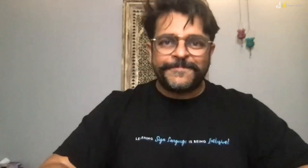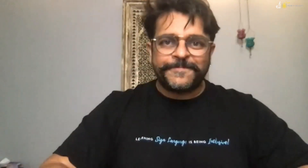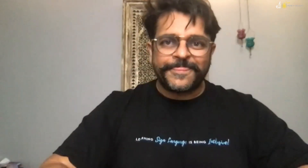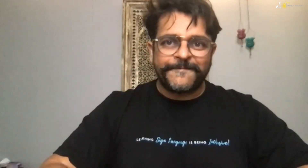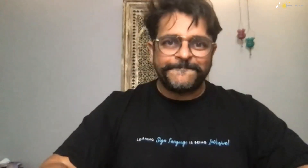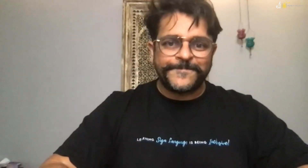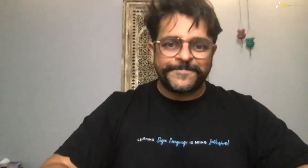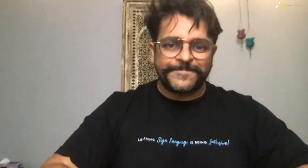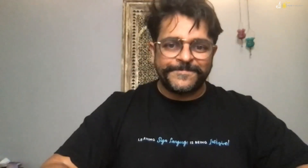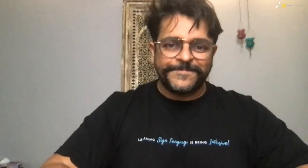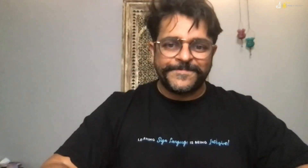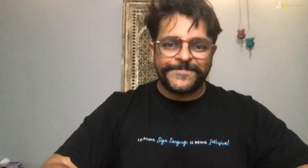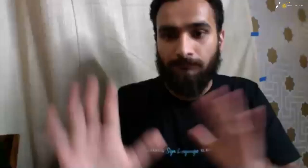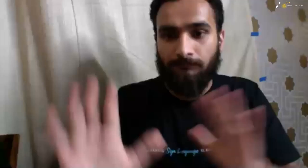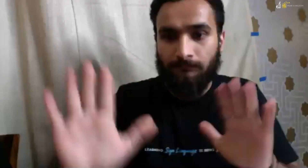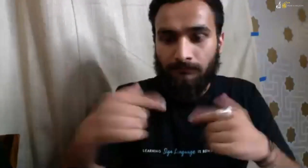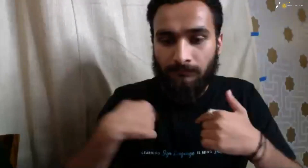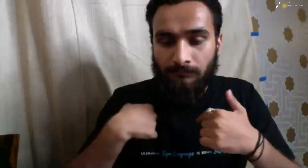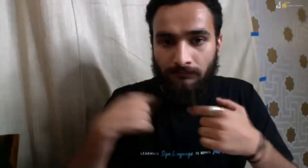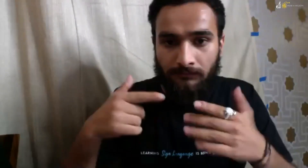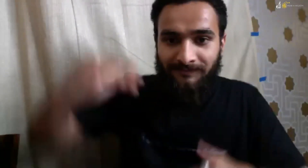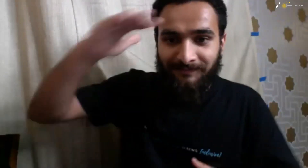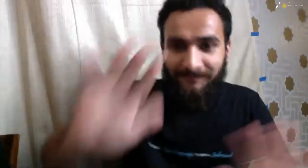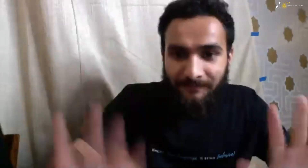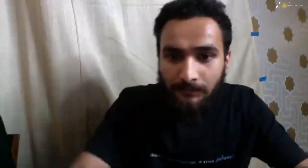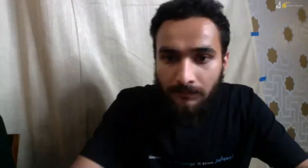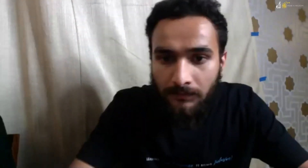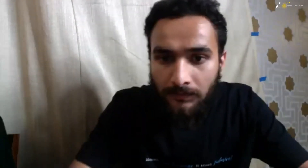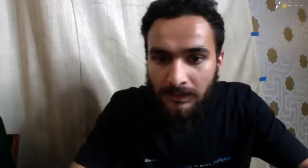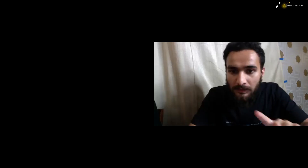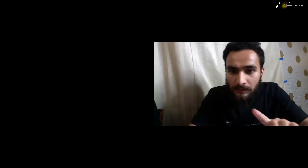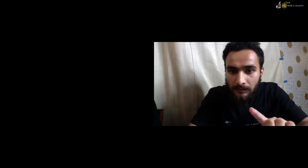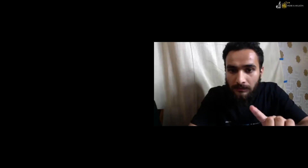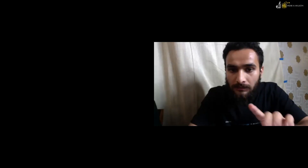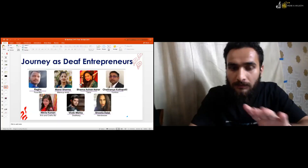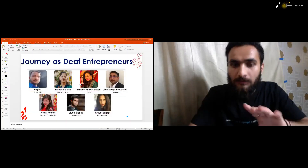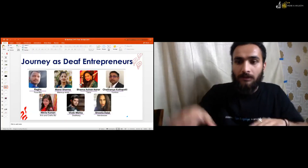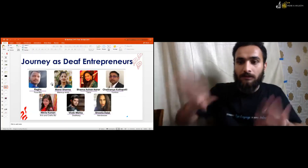leave. Yeah, I will take over. Okay.